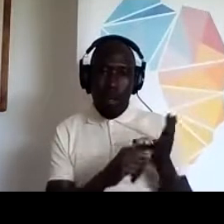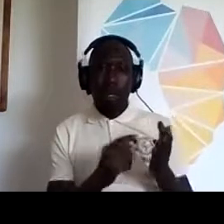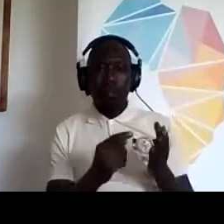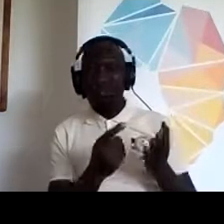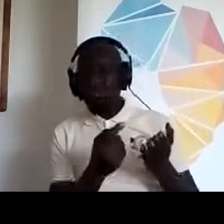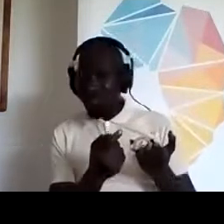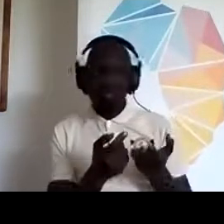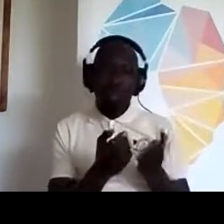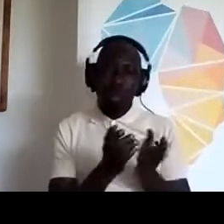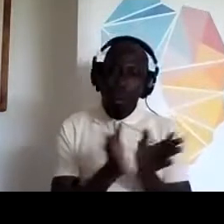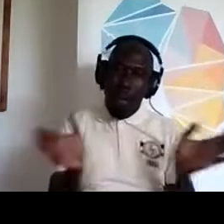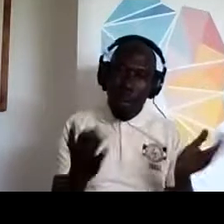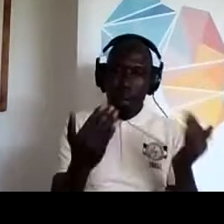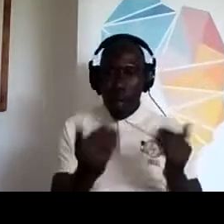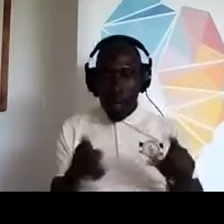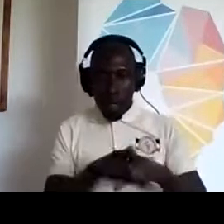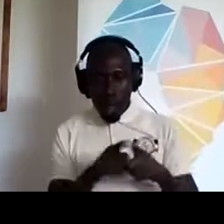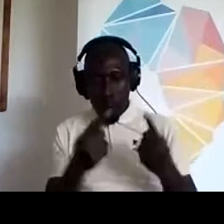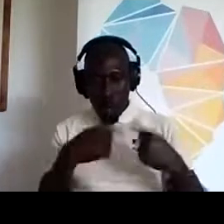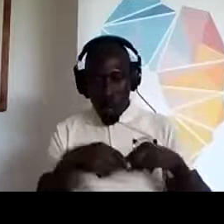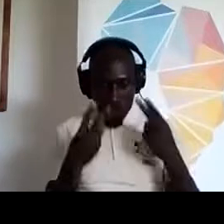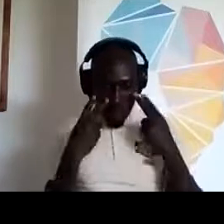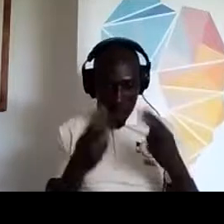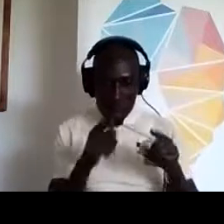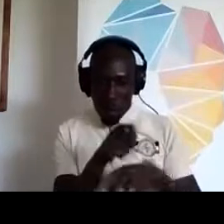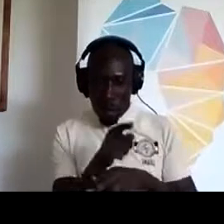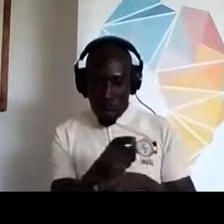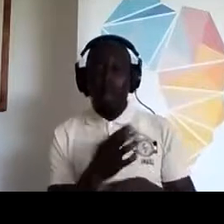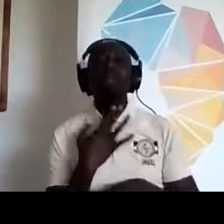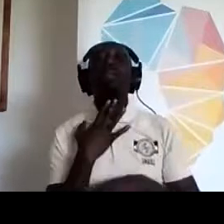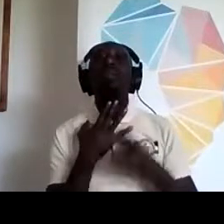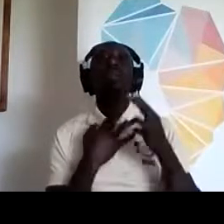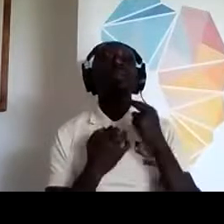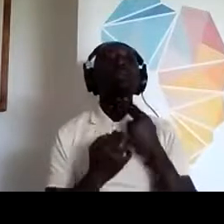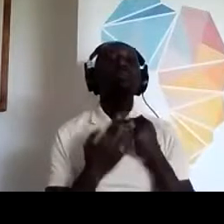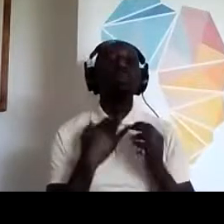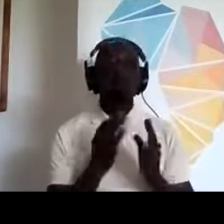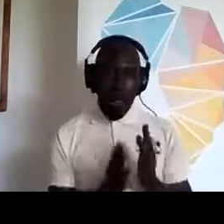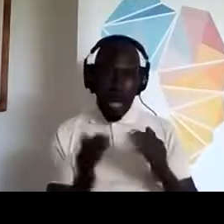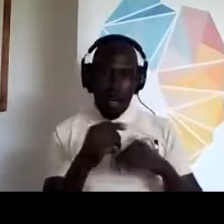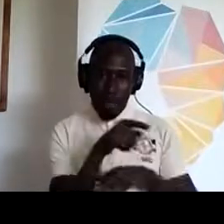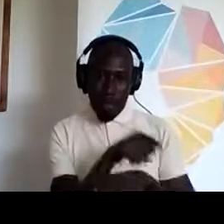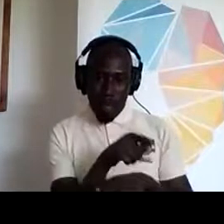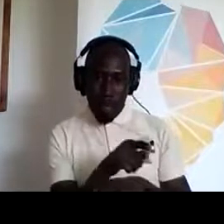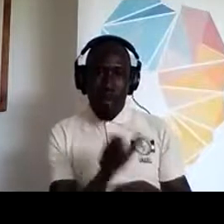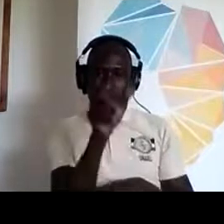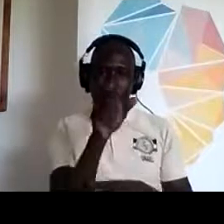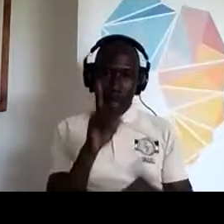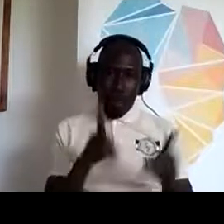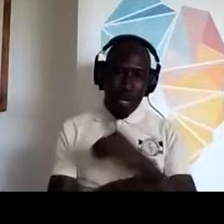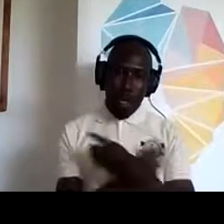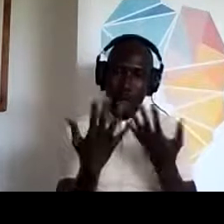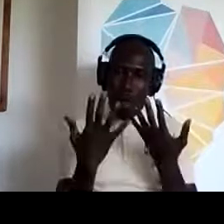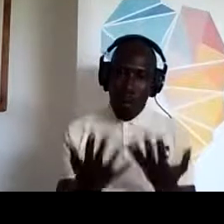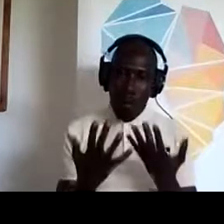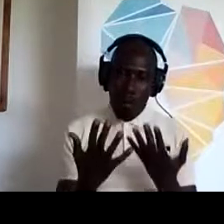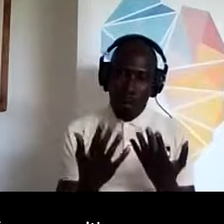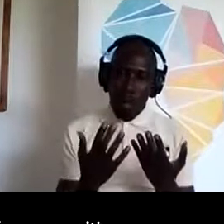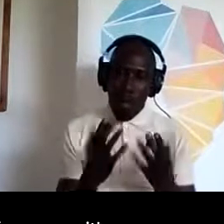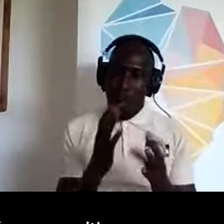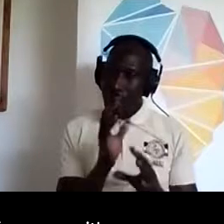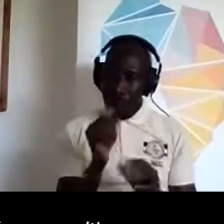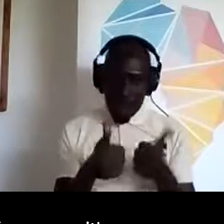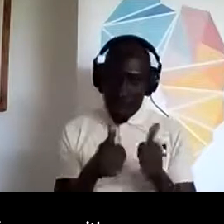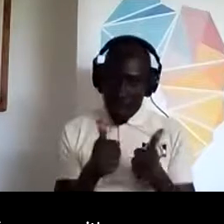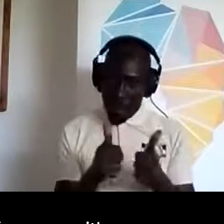So, and there we also realized that the needs, accessibility needs of persons with disabilities haven't been